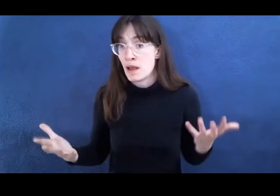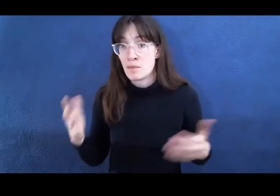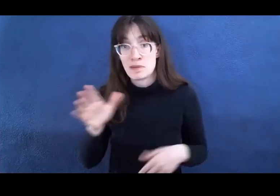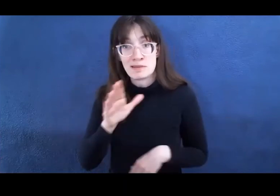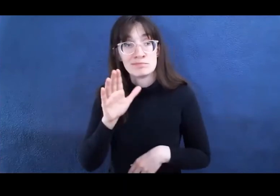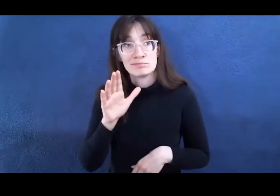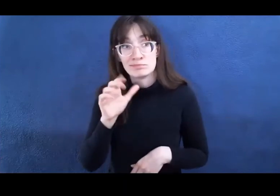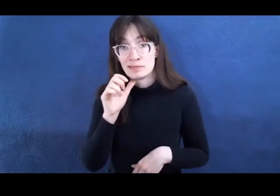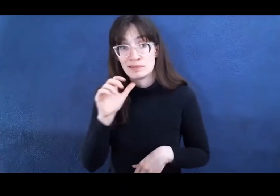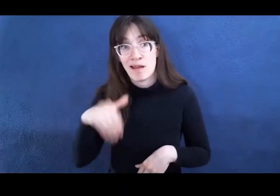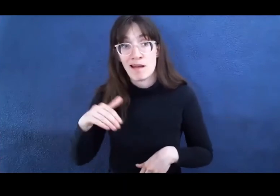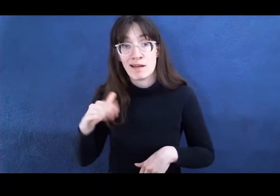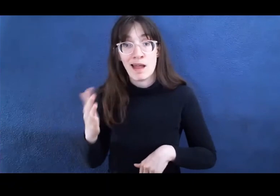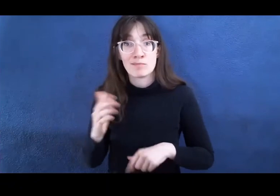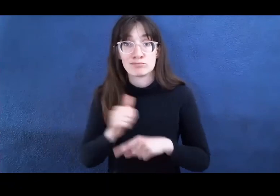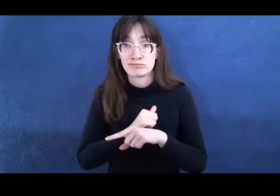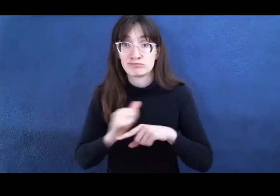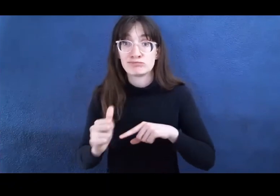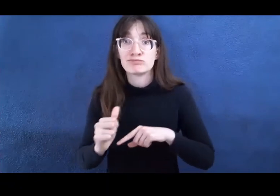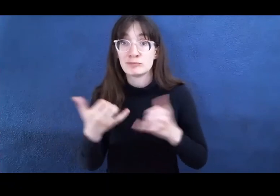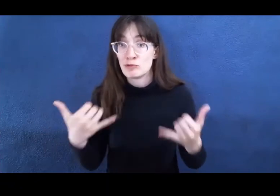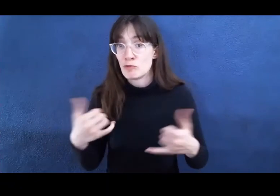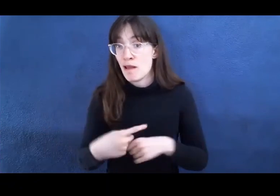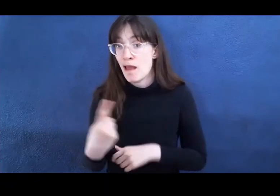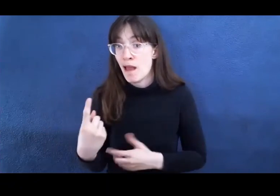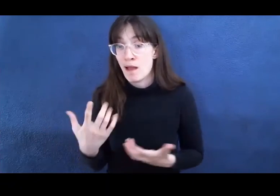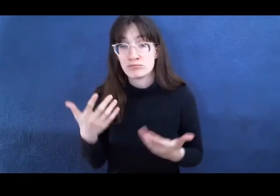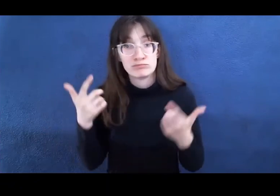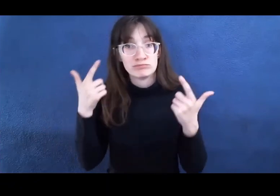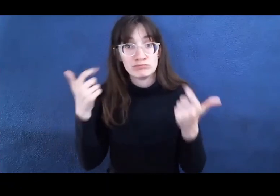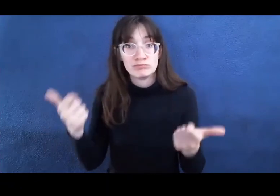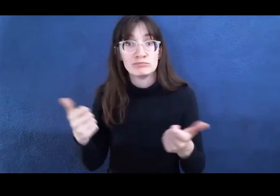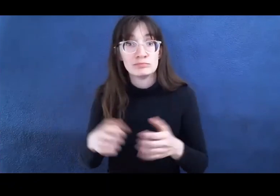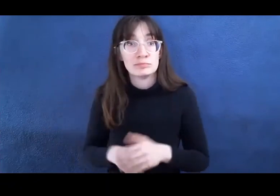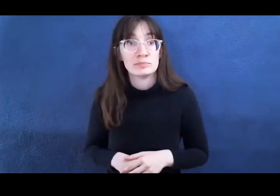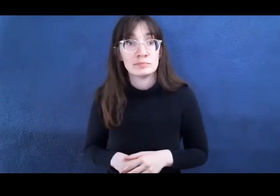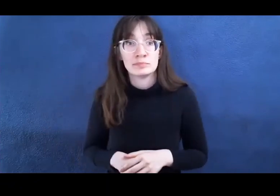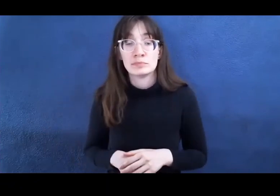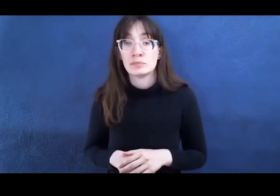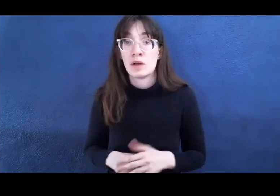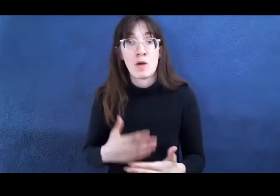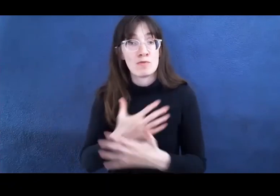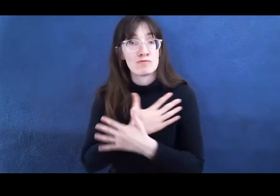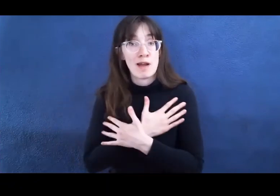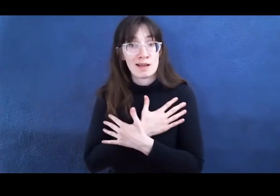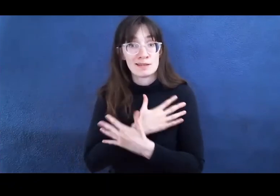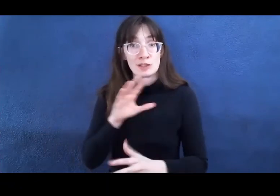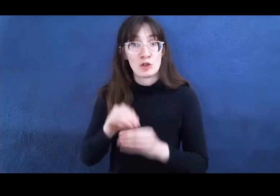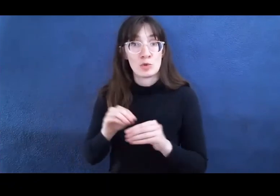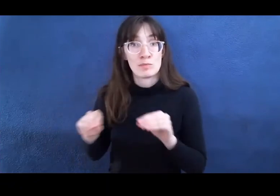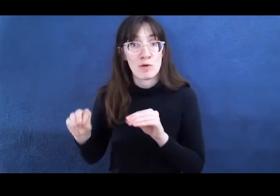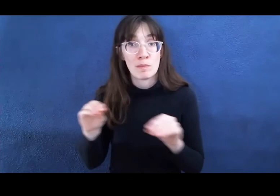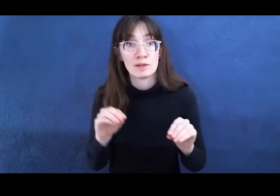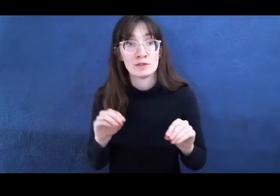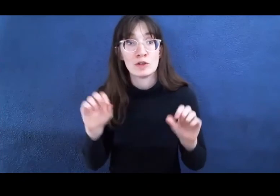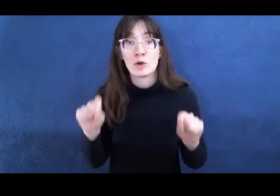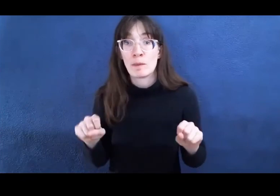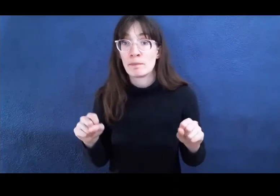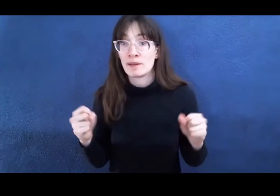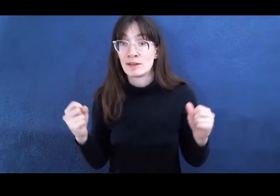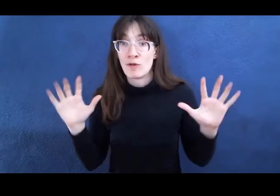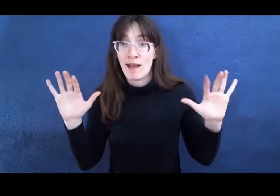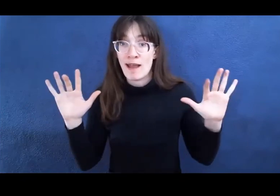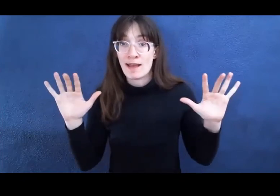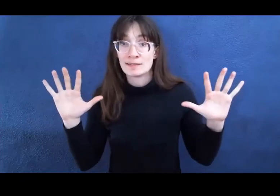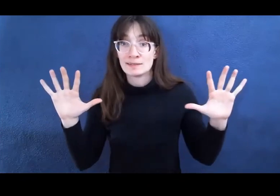today. Another way to have motion or movement in rest could be opening and closing your hands. So